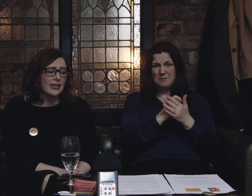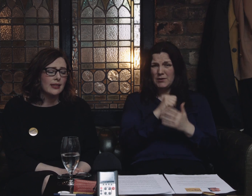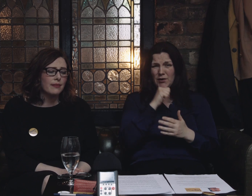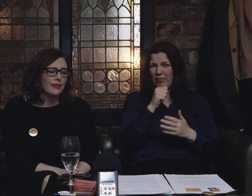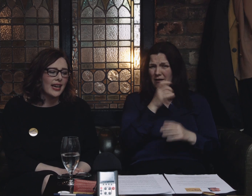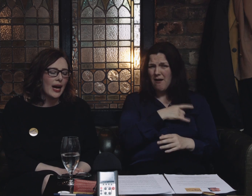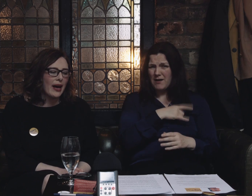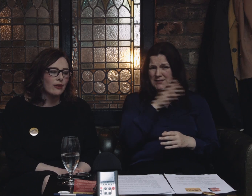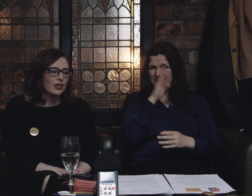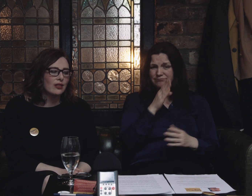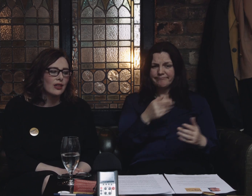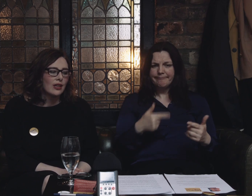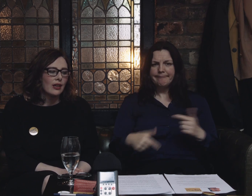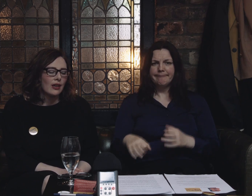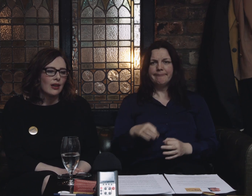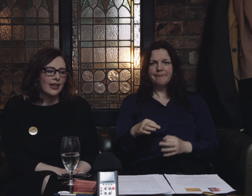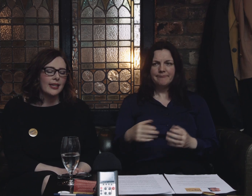dishonest debate about,